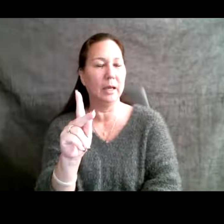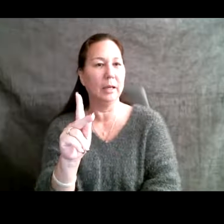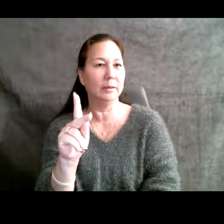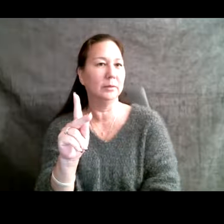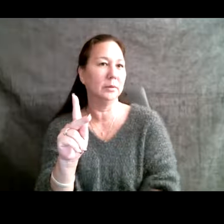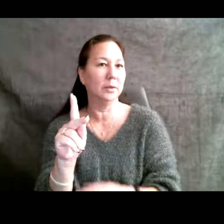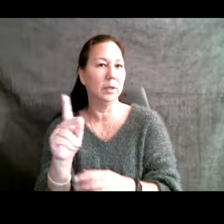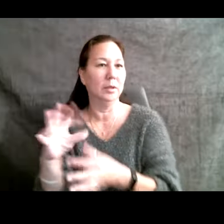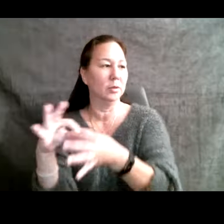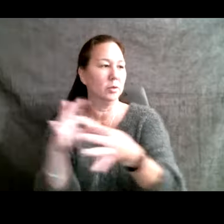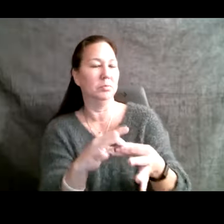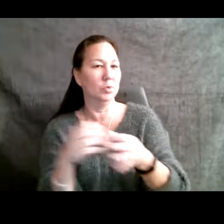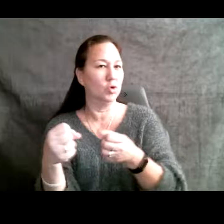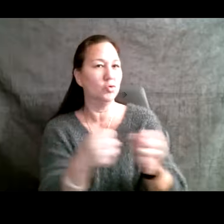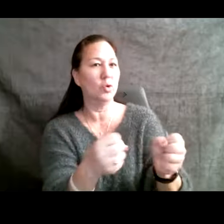see that.